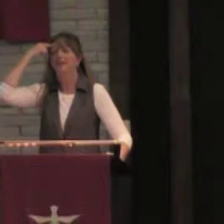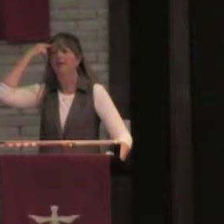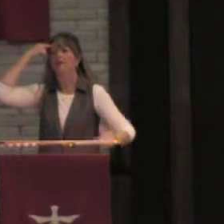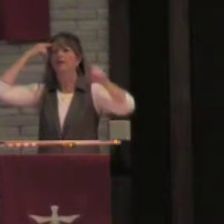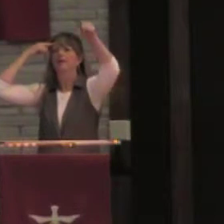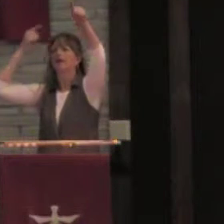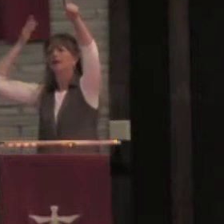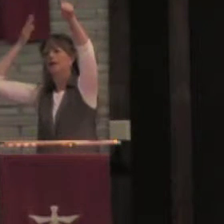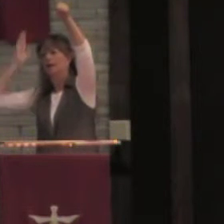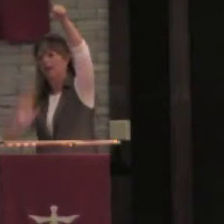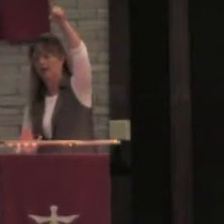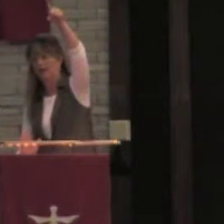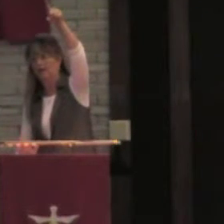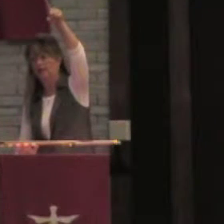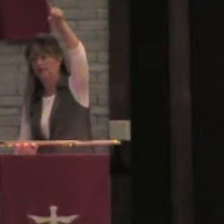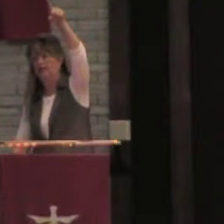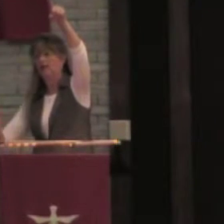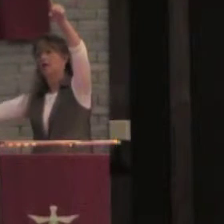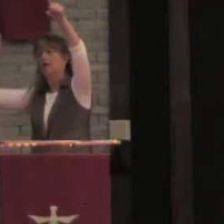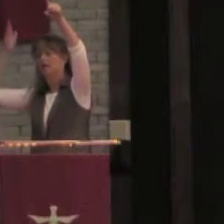So we must think about God.